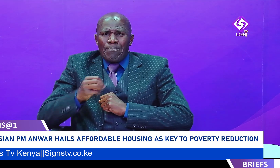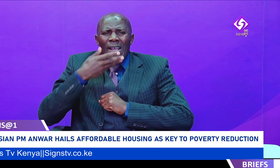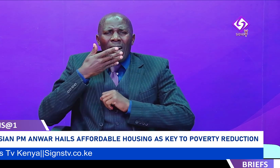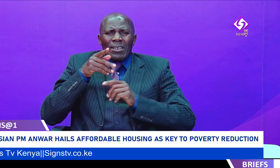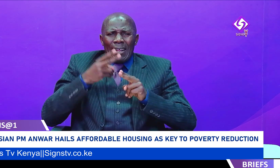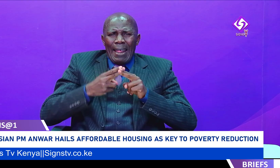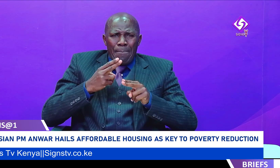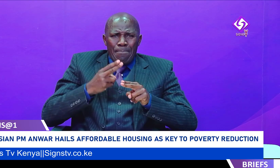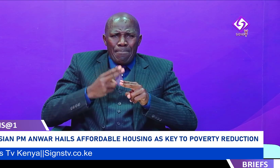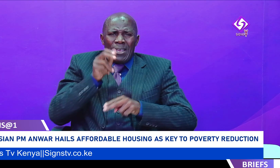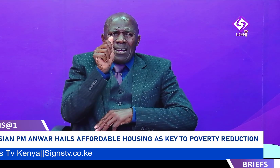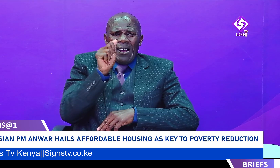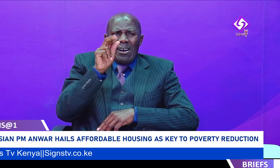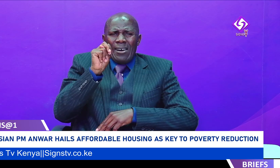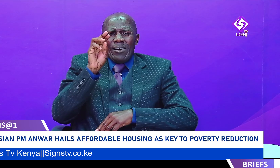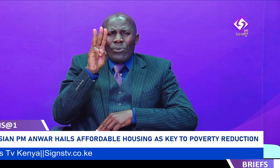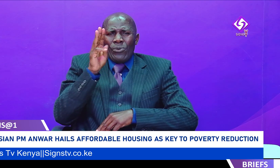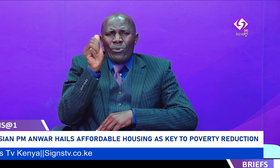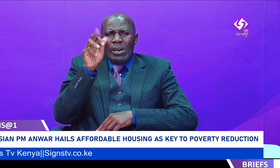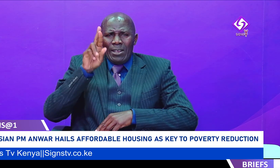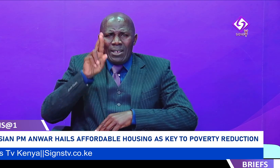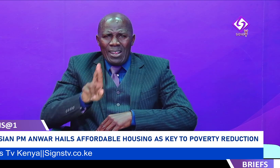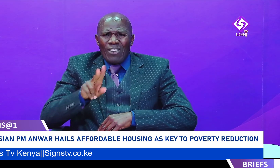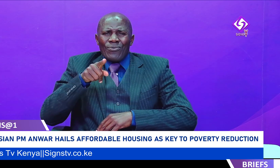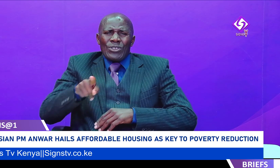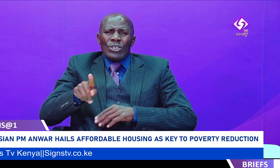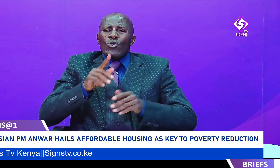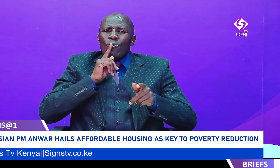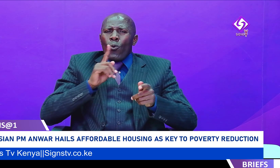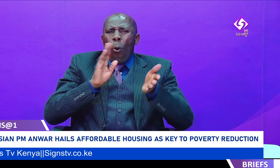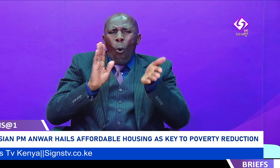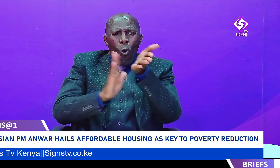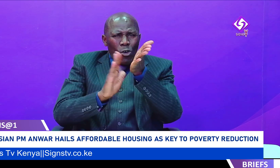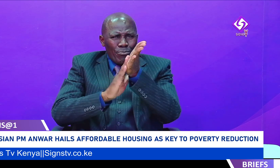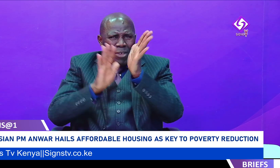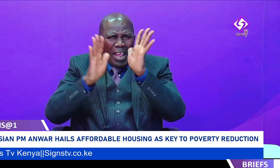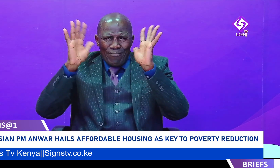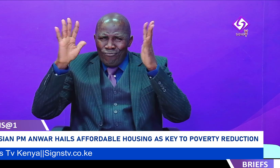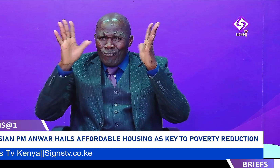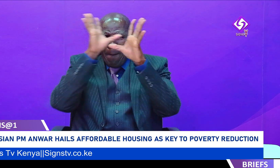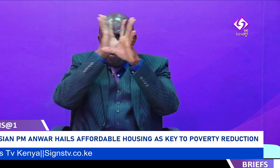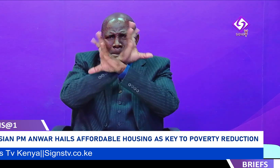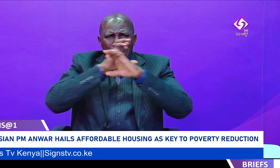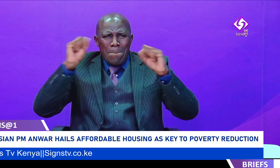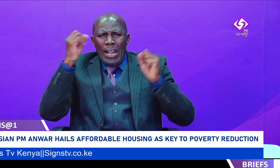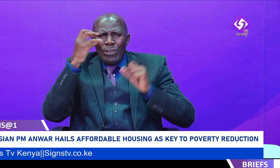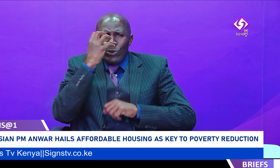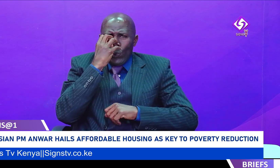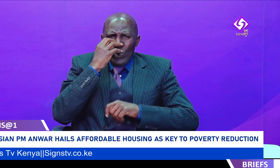Prime Minister Anwar commended President William Ruto's administration for its